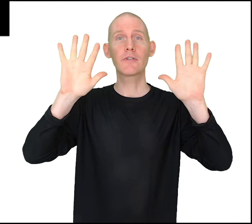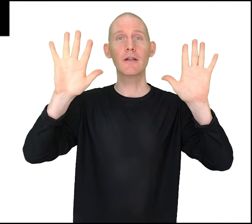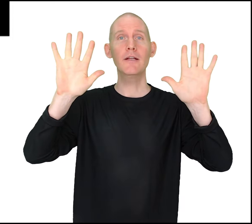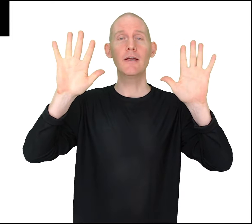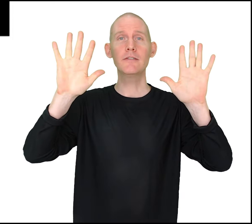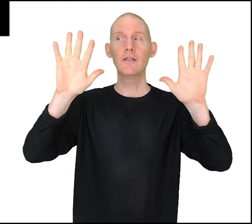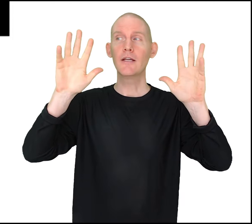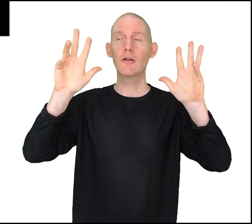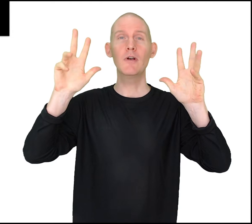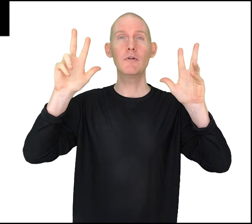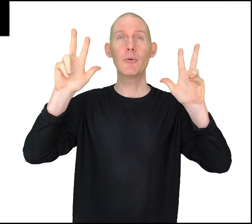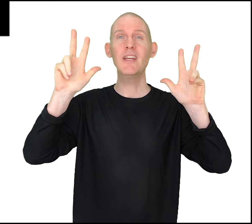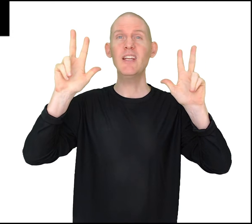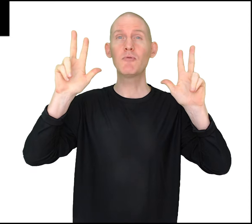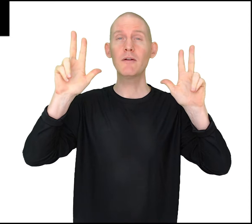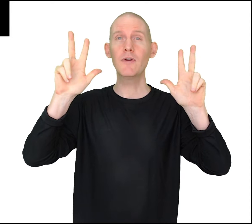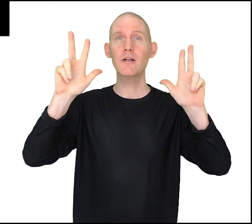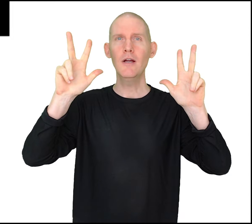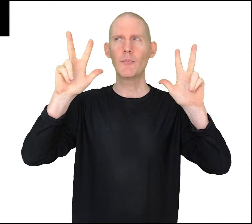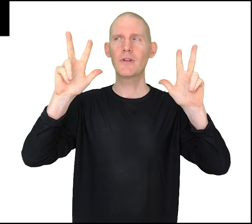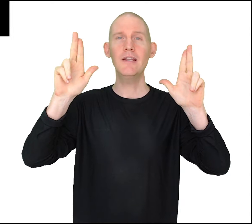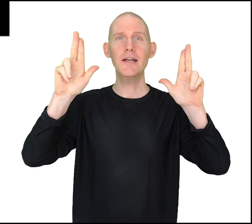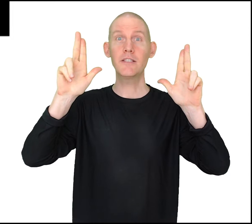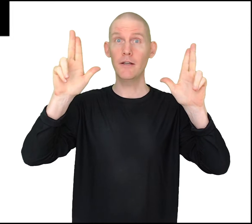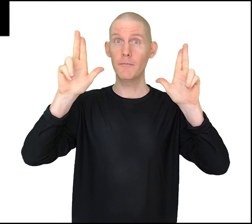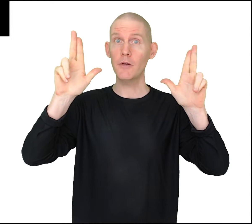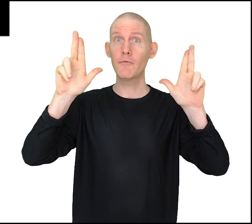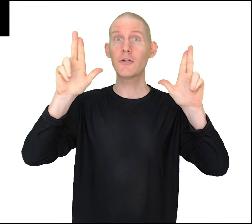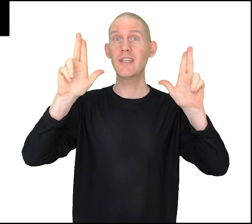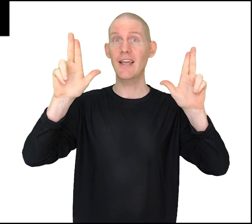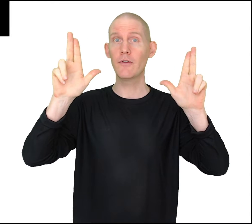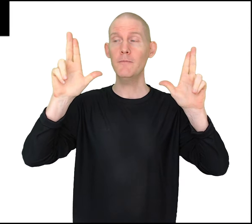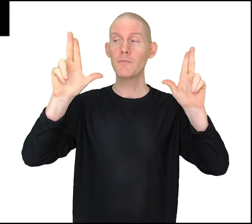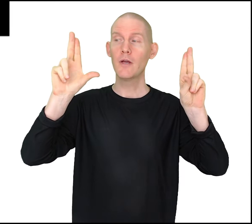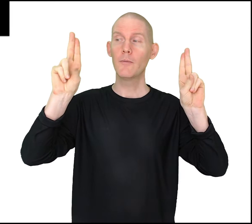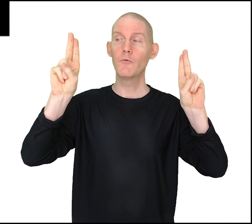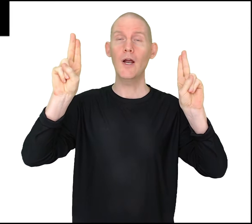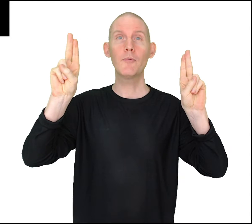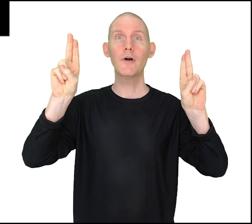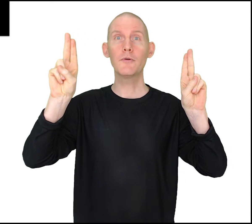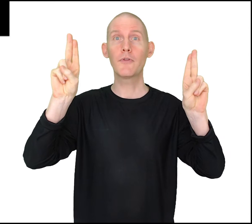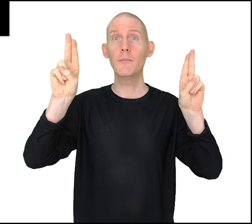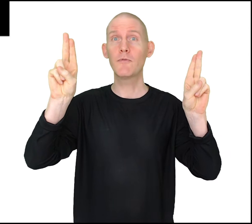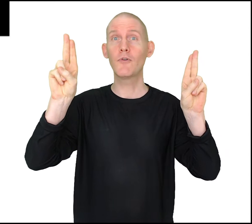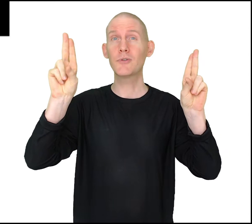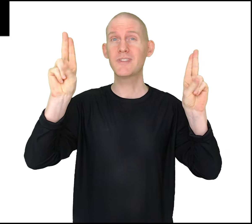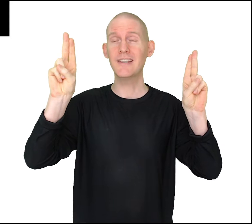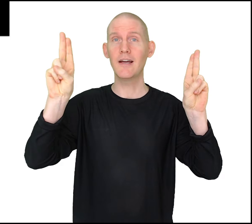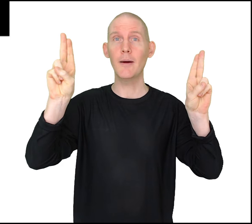like this. Get rid of your pinky, ring finger, put the index and the middle finger together, wrap around your thumb in front so it's on top of the